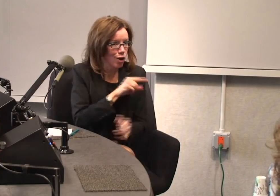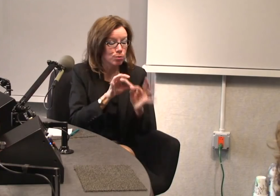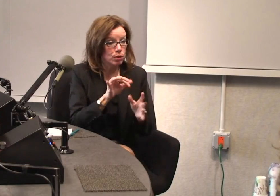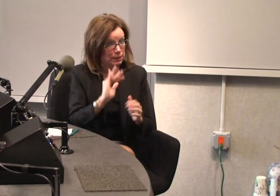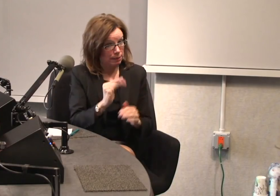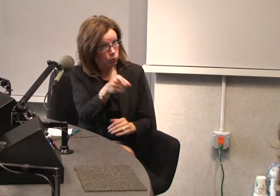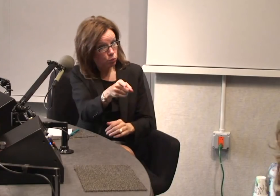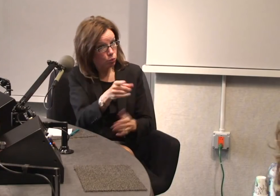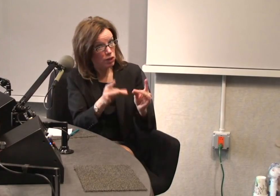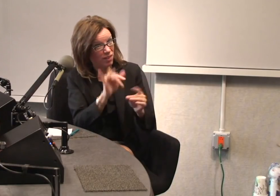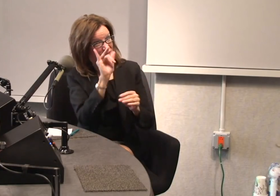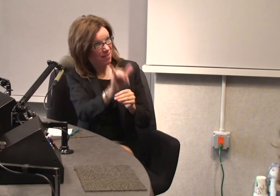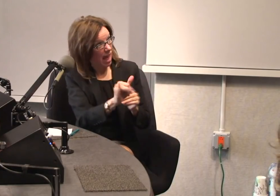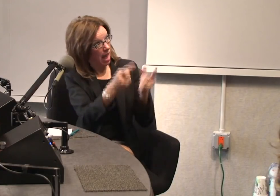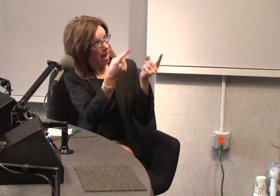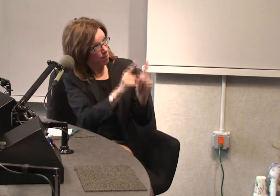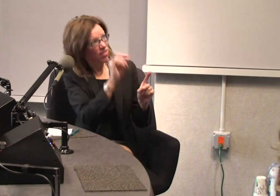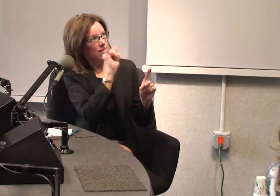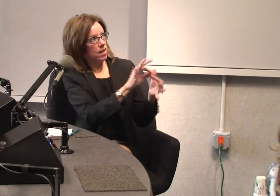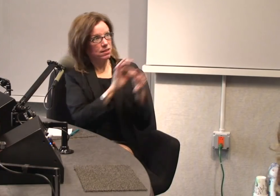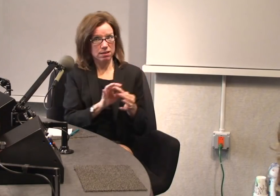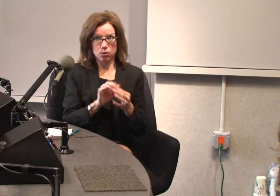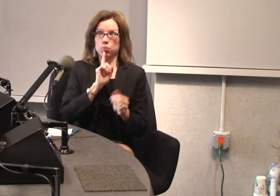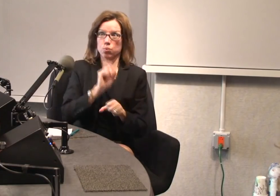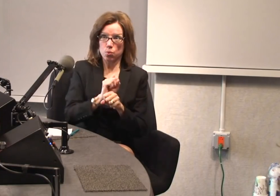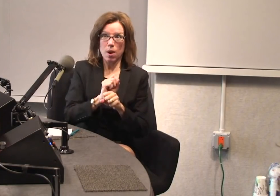brings that reality to the attention of the hearing world.